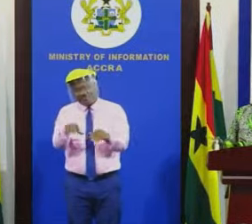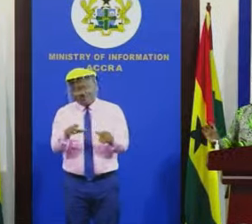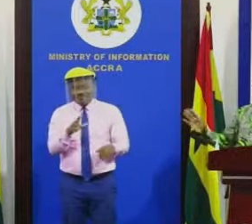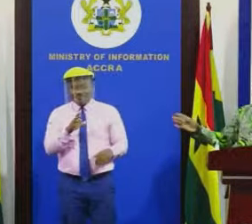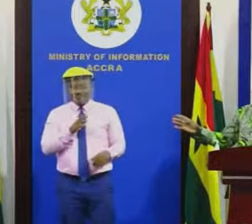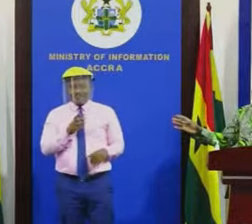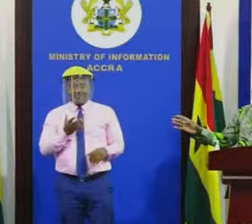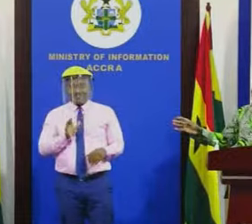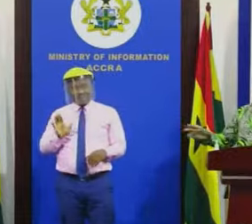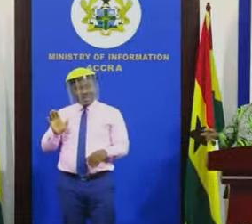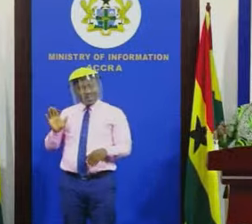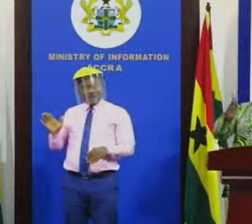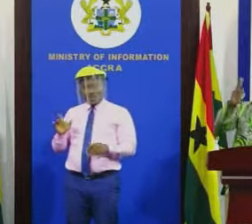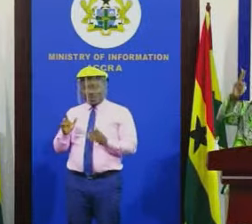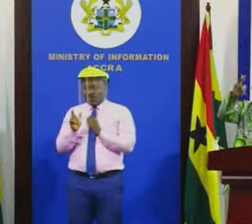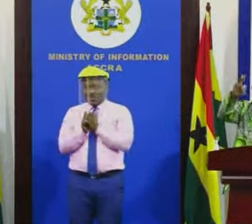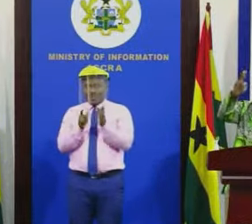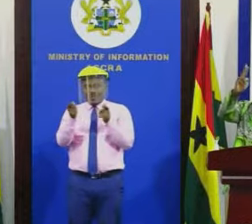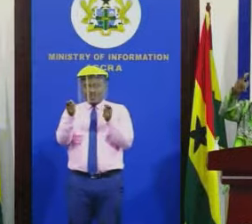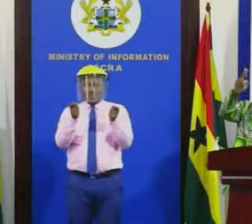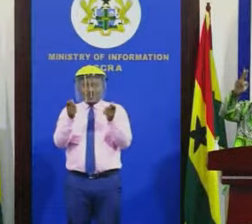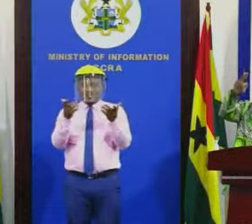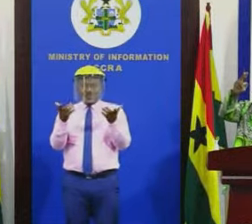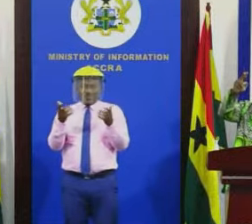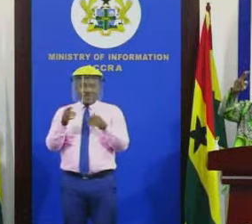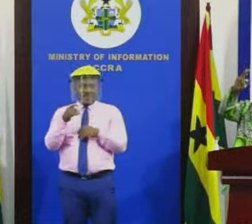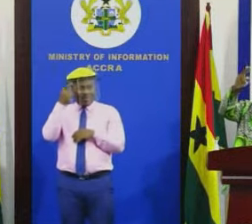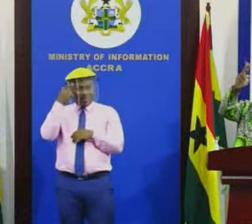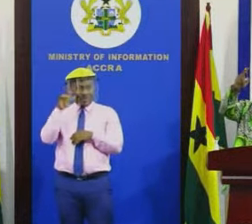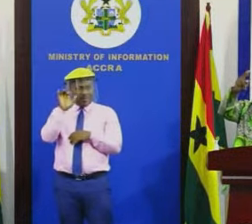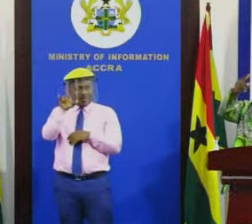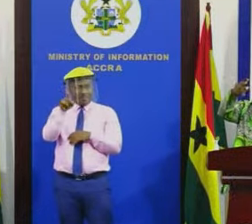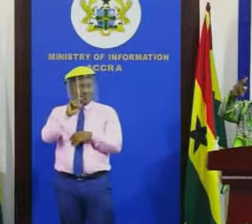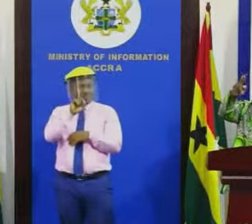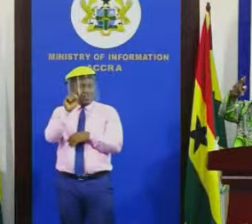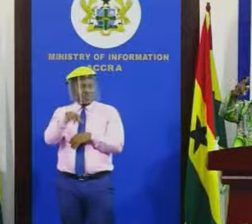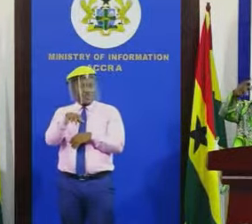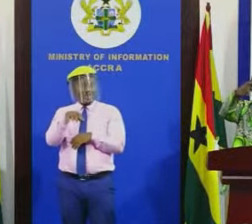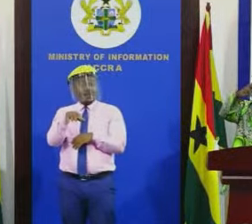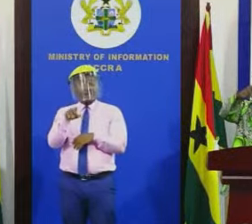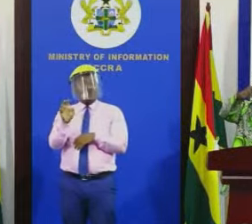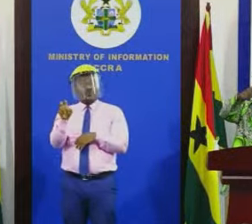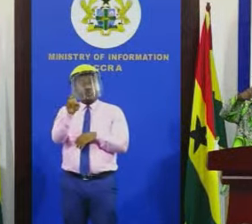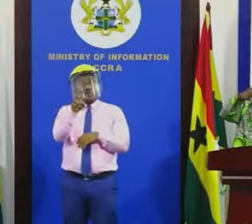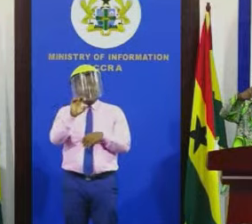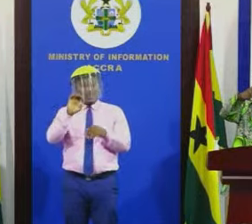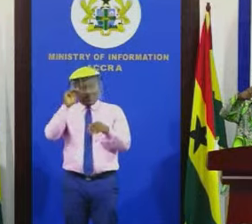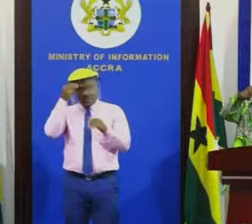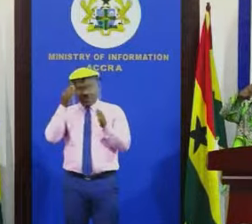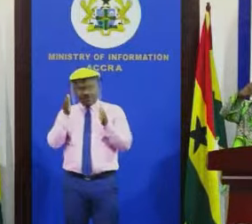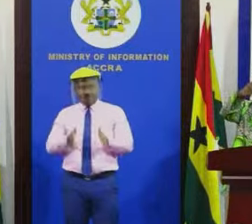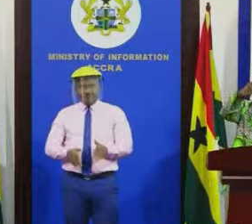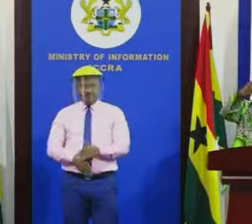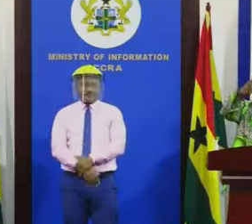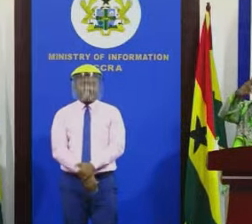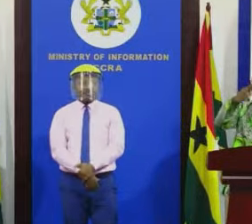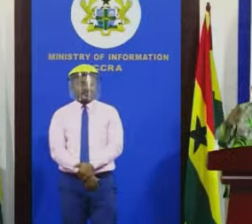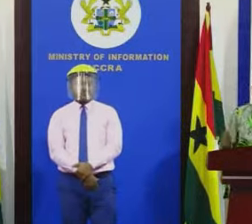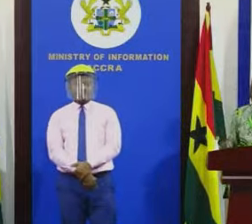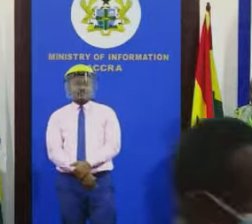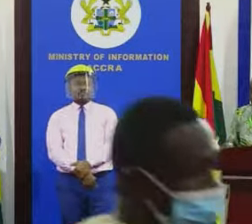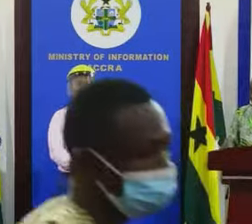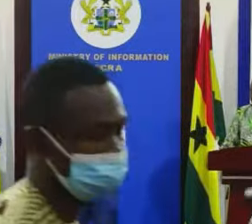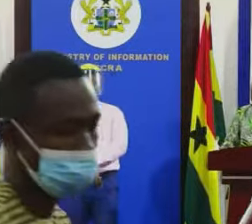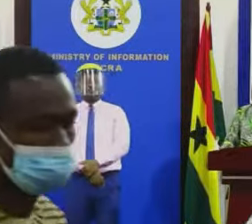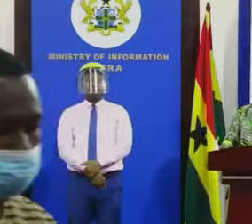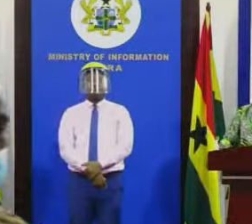that. You are a regulator. We are a regulator. That's a question for the transport minister when he does come here. Yes. Sarah, I'll give the final